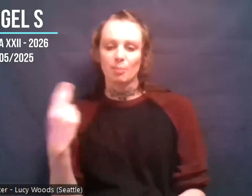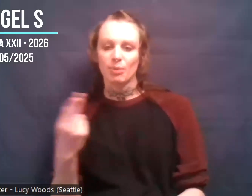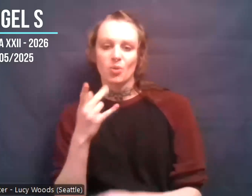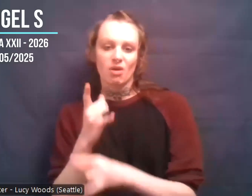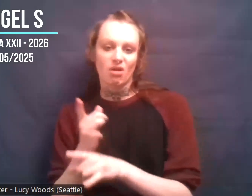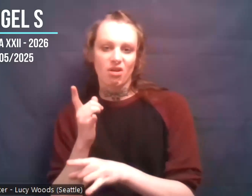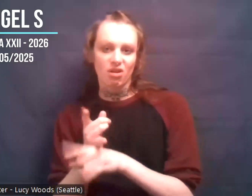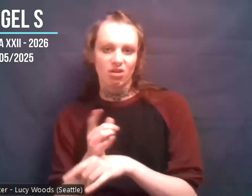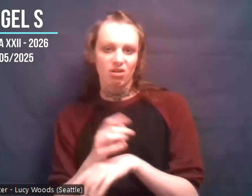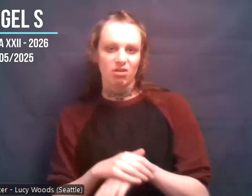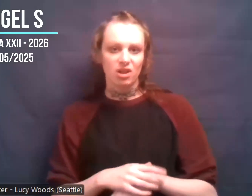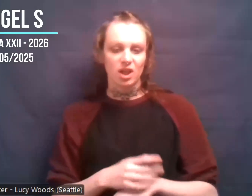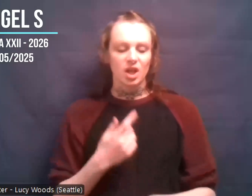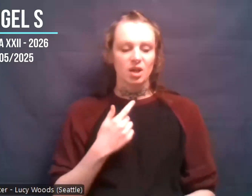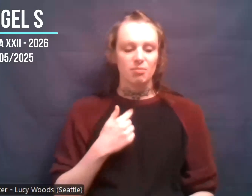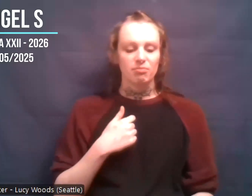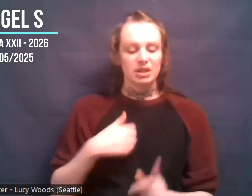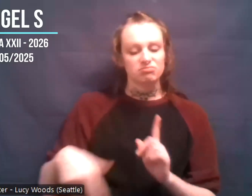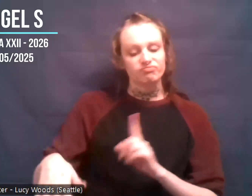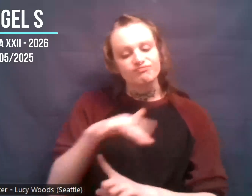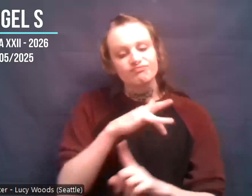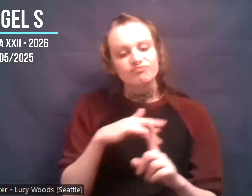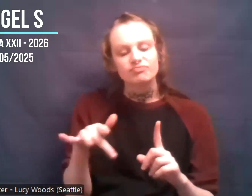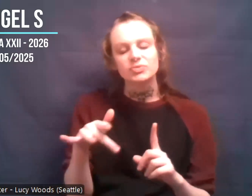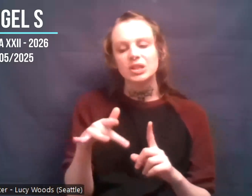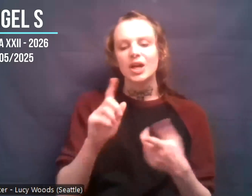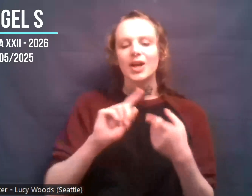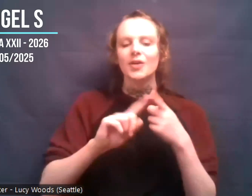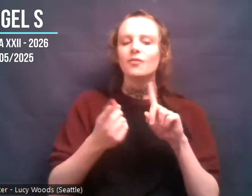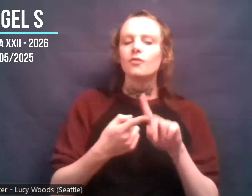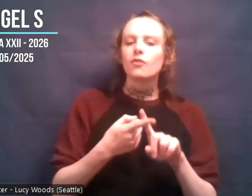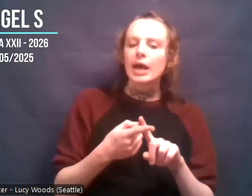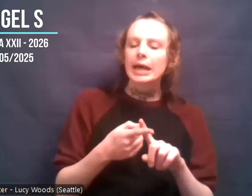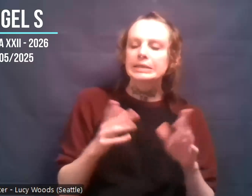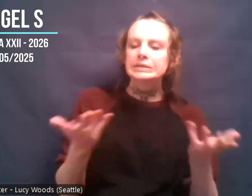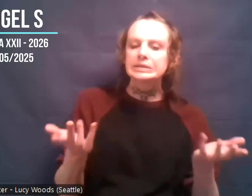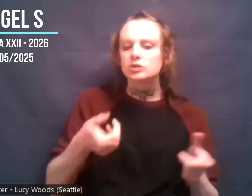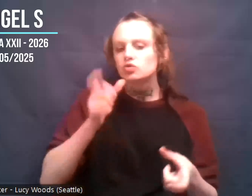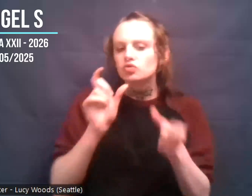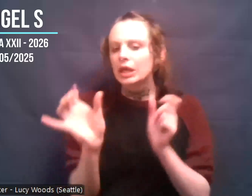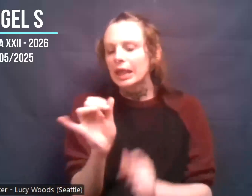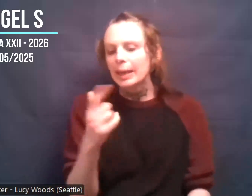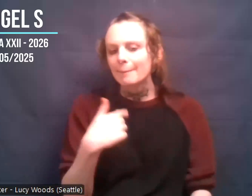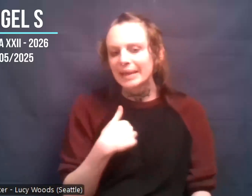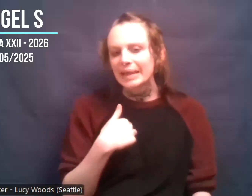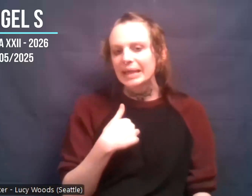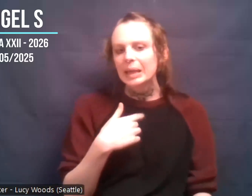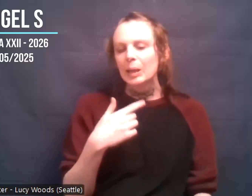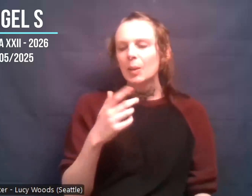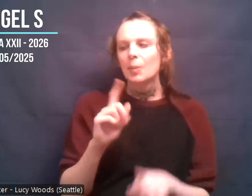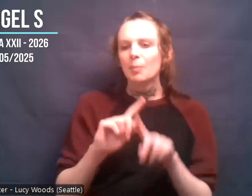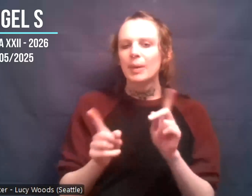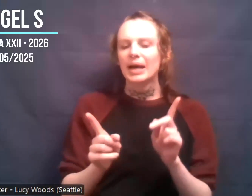with fair weather friends, people who just, you know, drank like I did. So I wouldn't really have to look at myself.